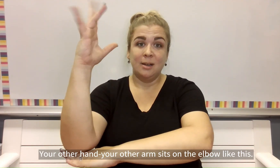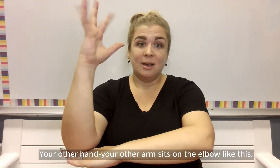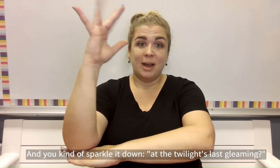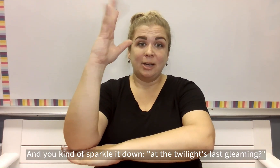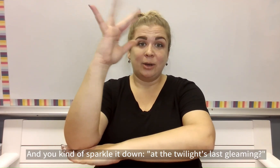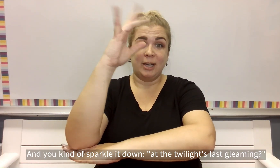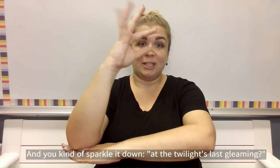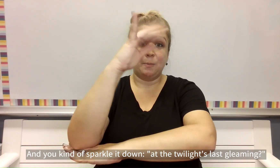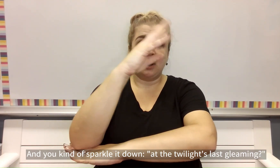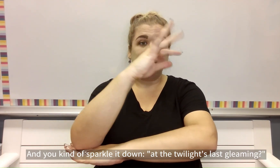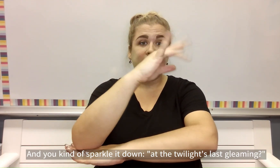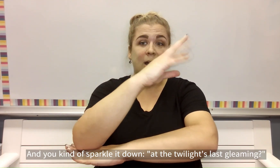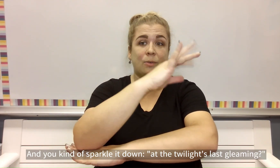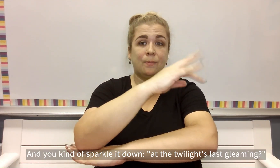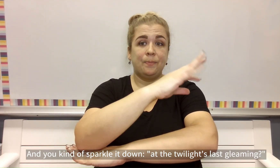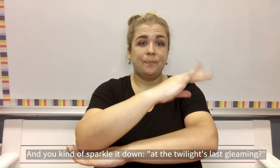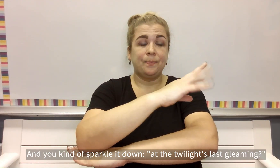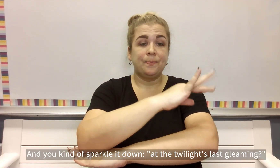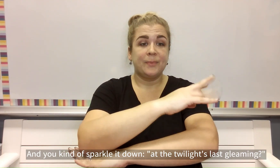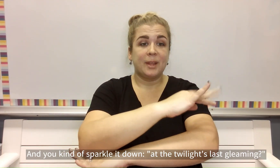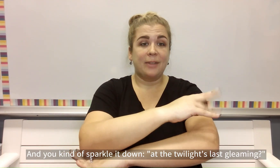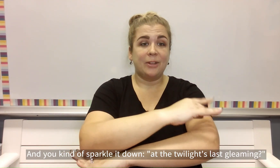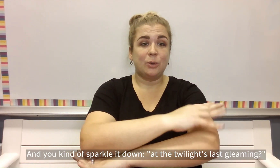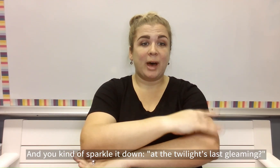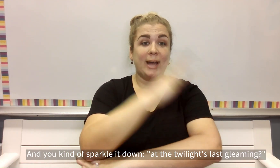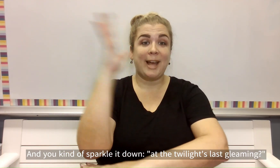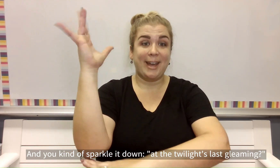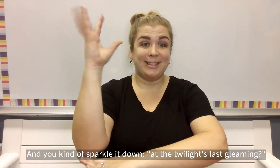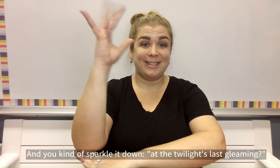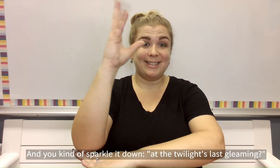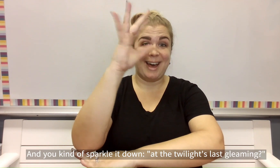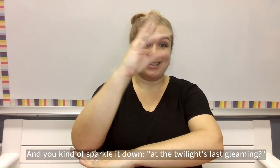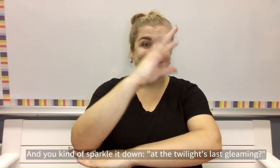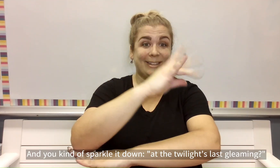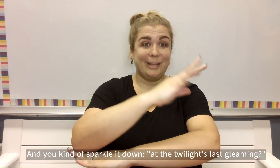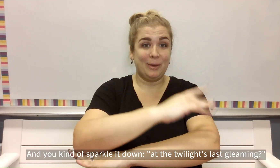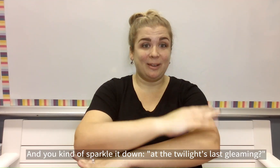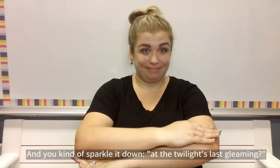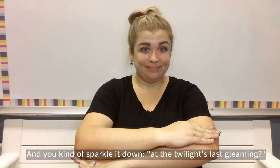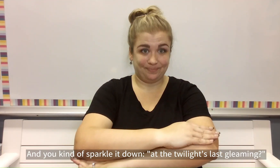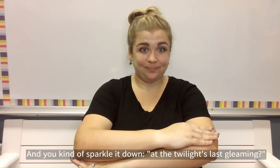and you kind of sparkle it down. "At the twilight's last gleaming."